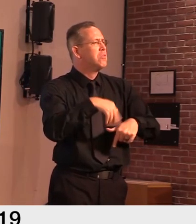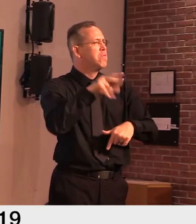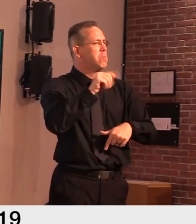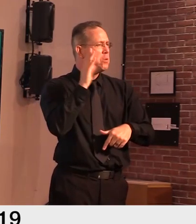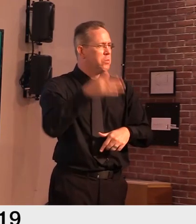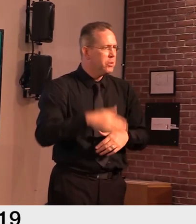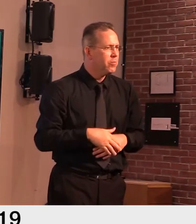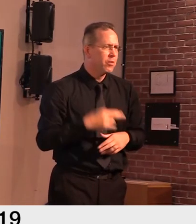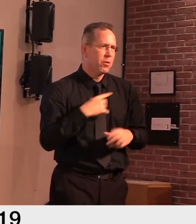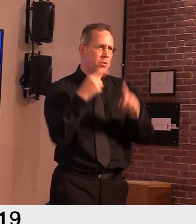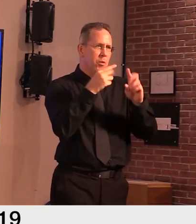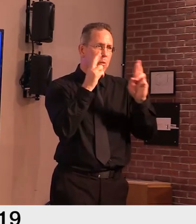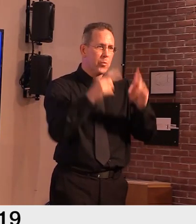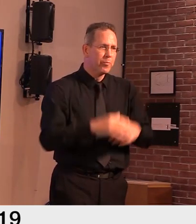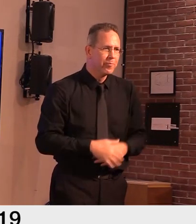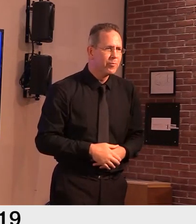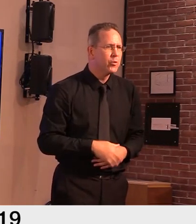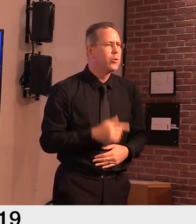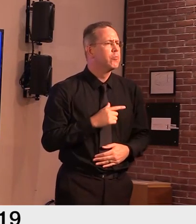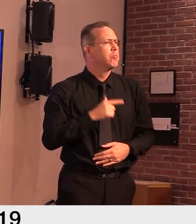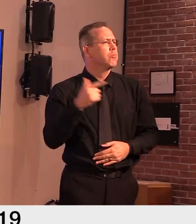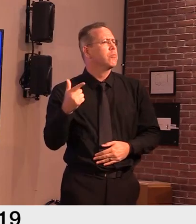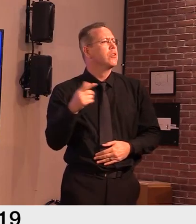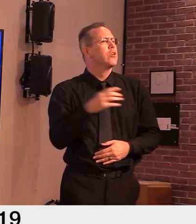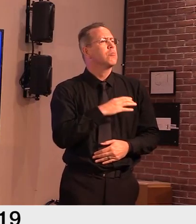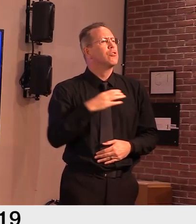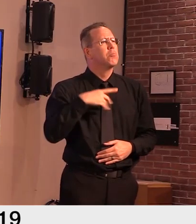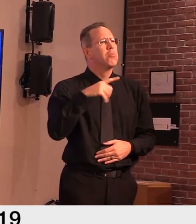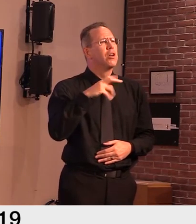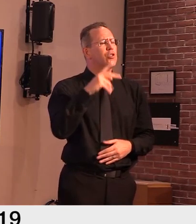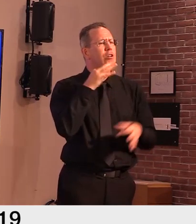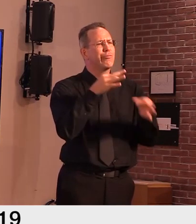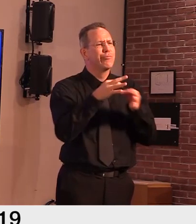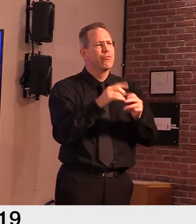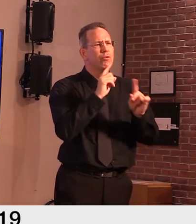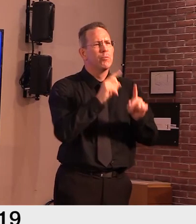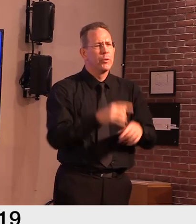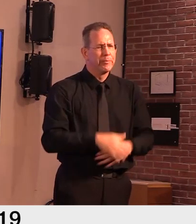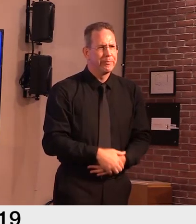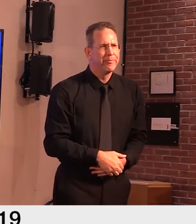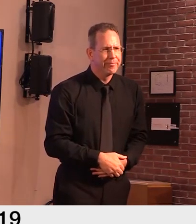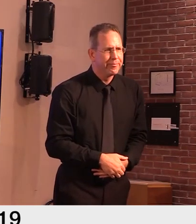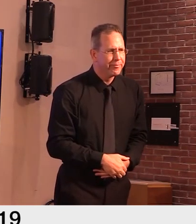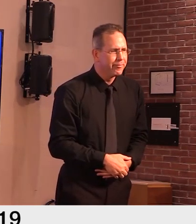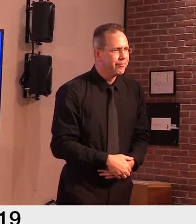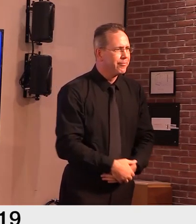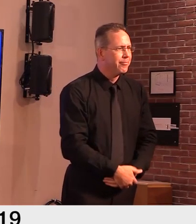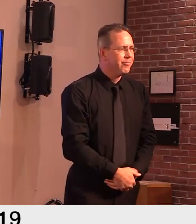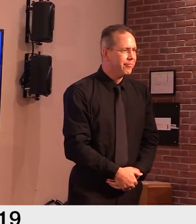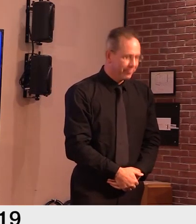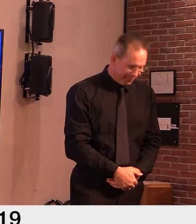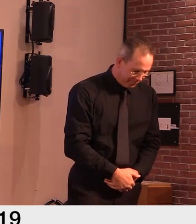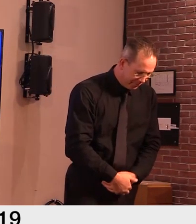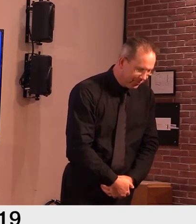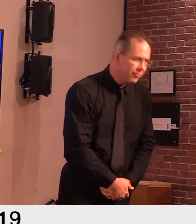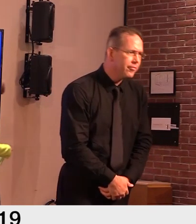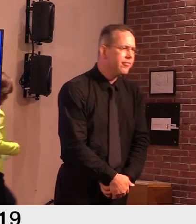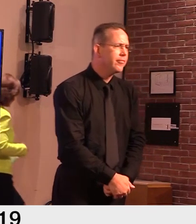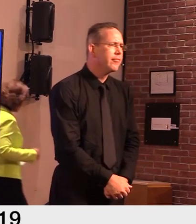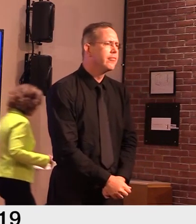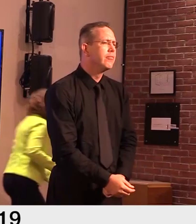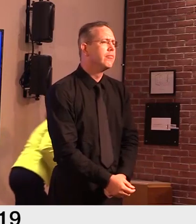we will still deliver those Vermont experiences that remind us why we all live, work, and play here in the Green